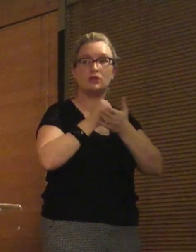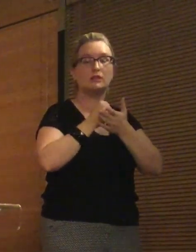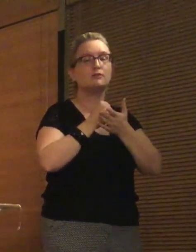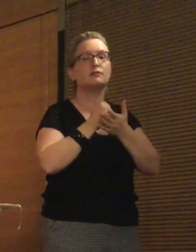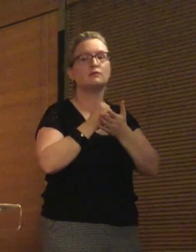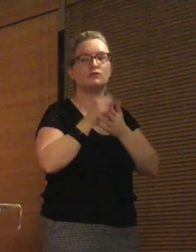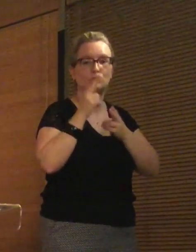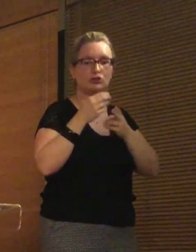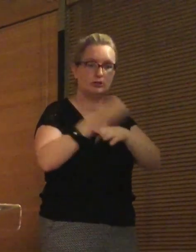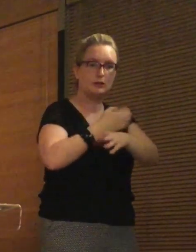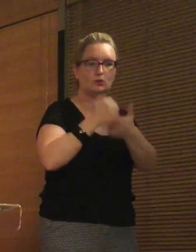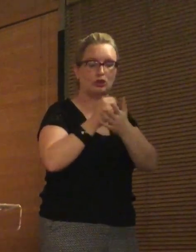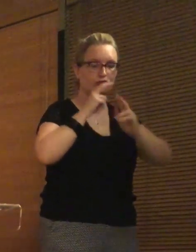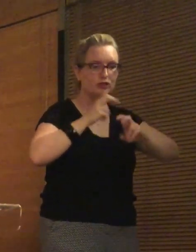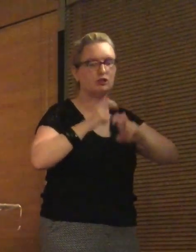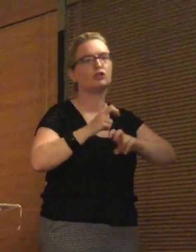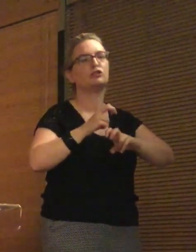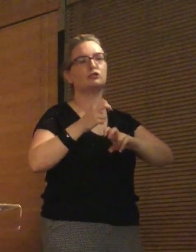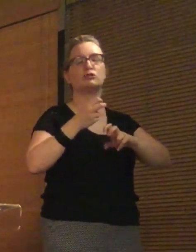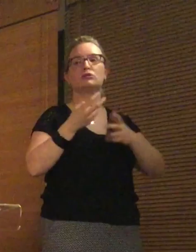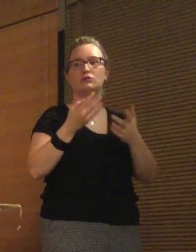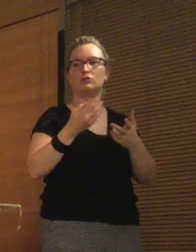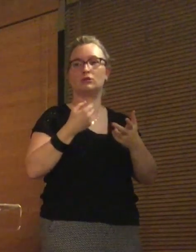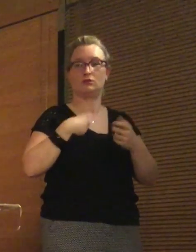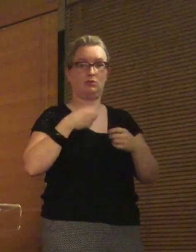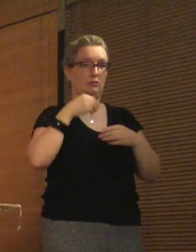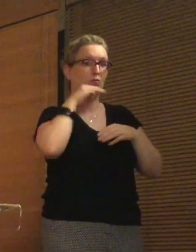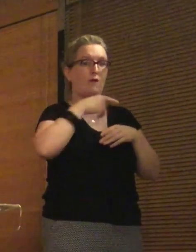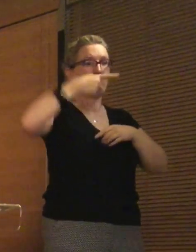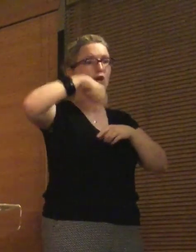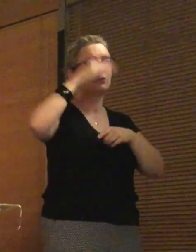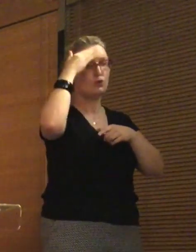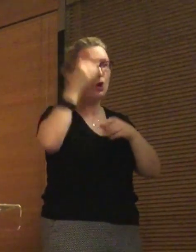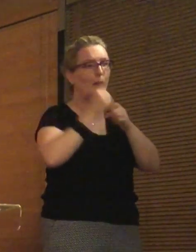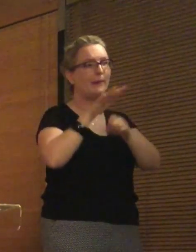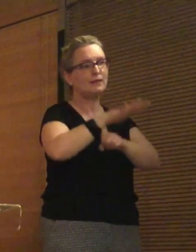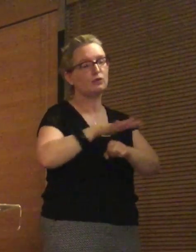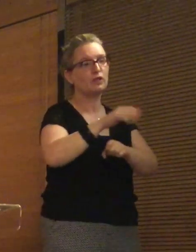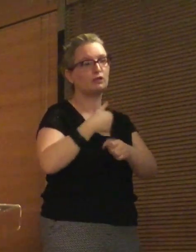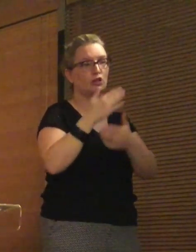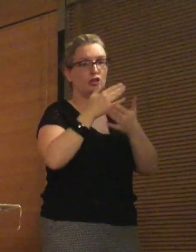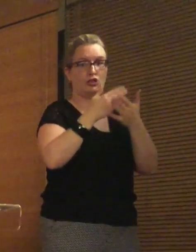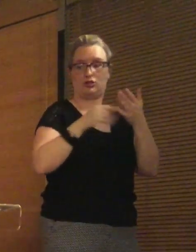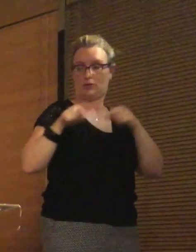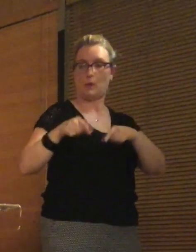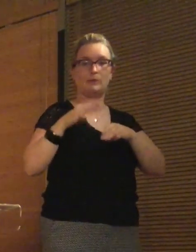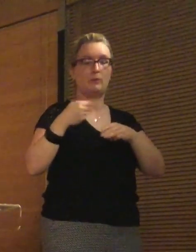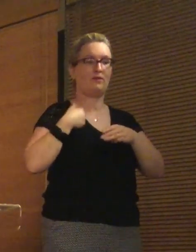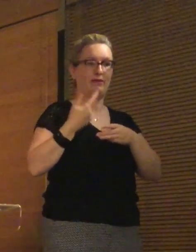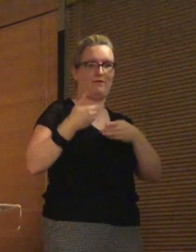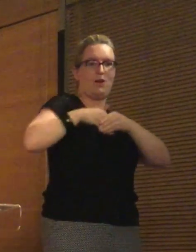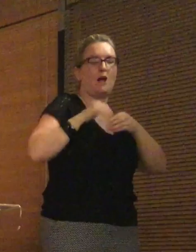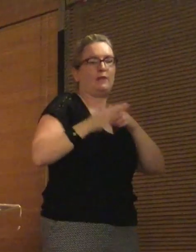get, you know, to know what the situation. These are old people who have been in the cold place.